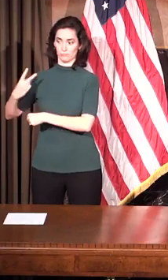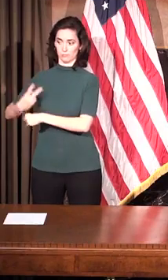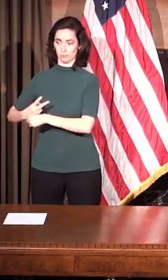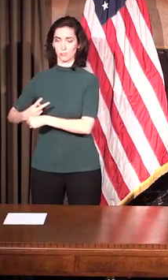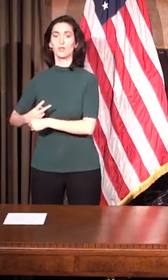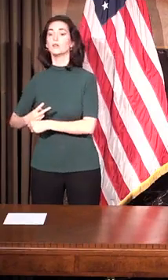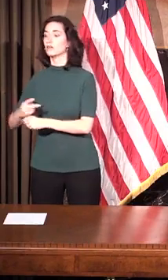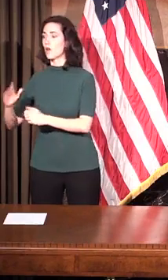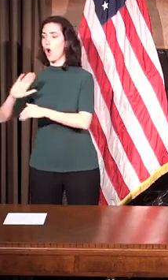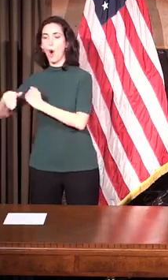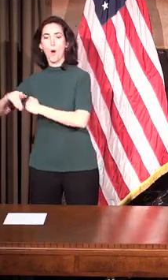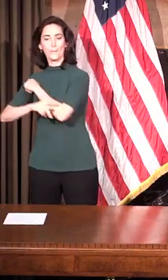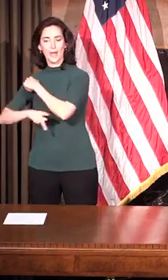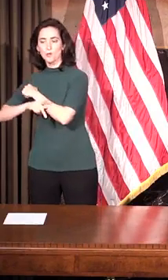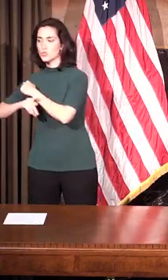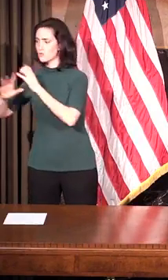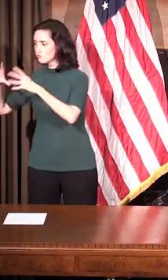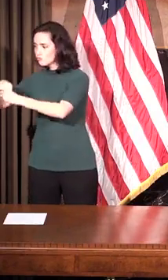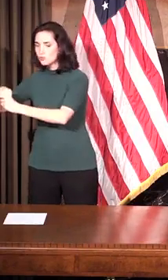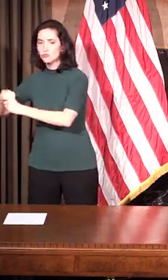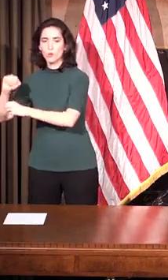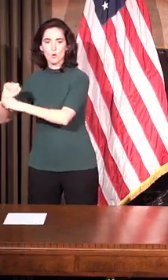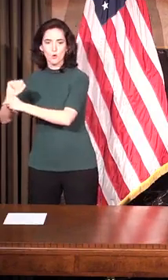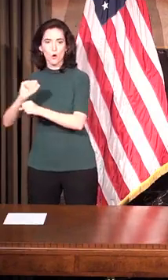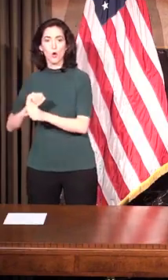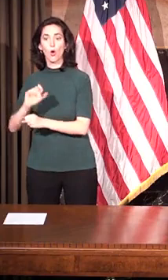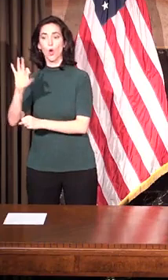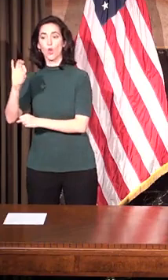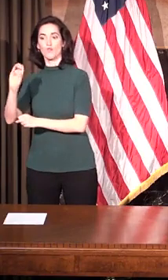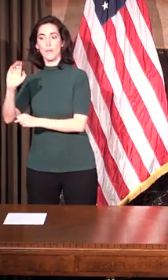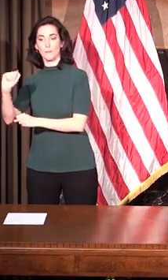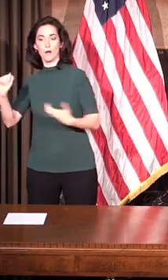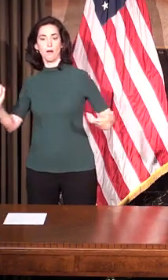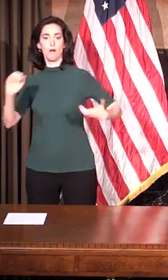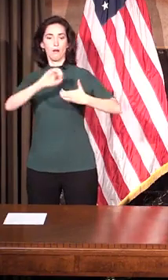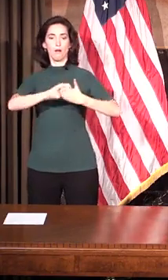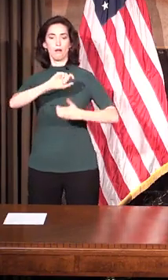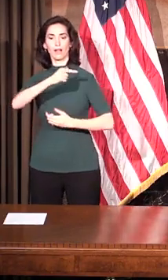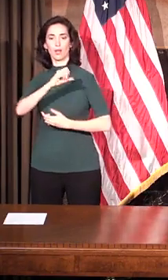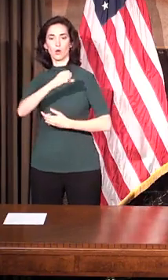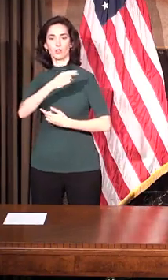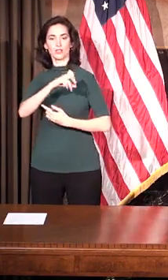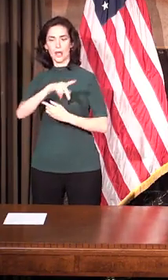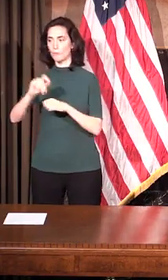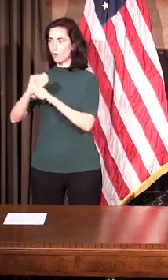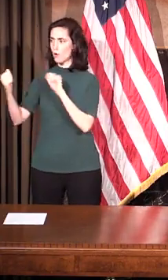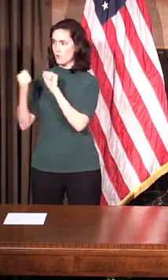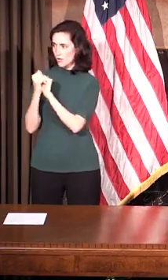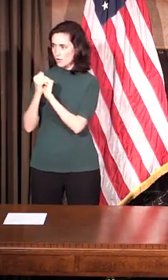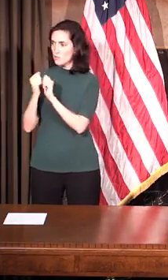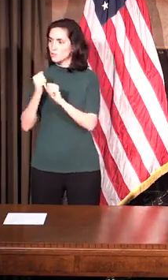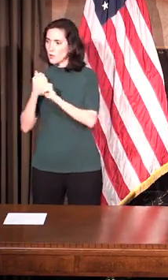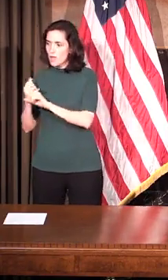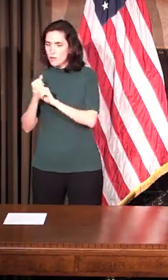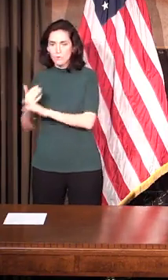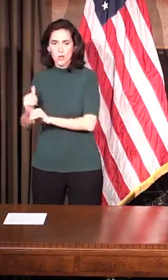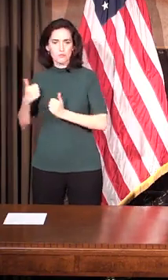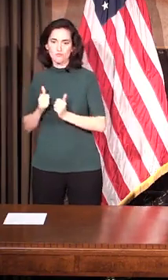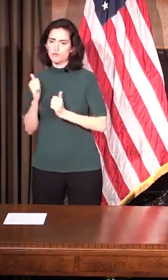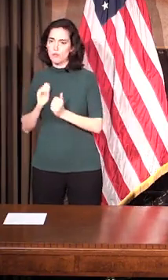embedded with us at GOSEP, so we're doing everything that we can to prepare for this storm.